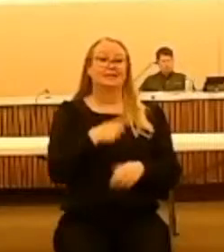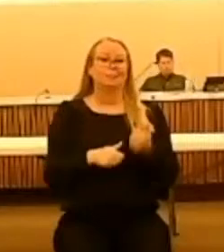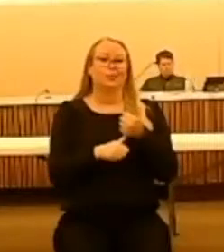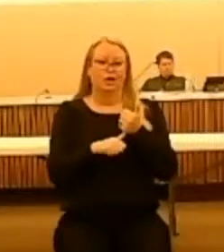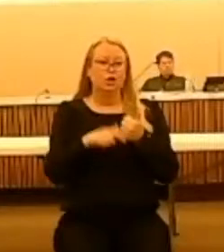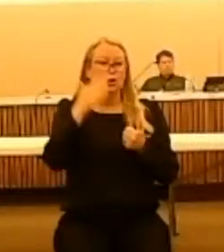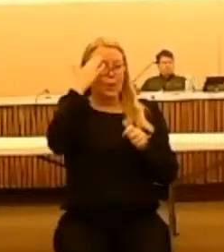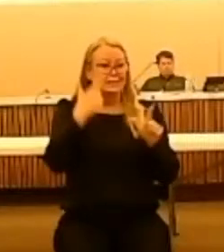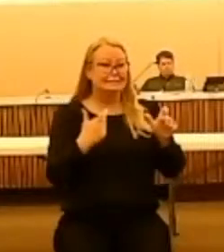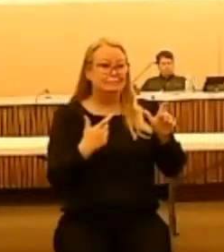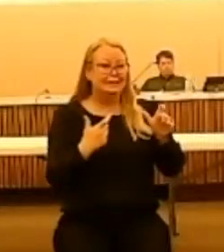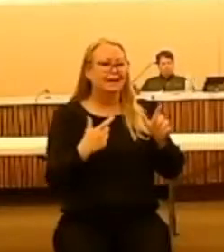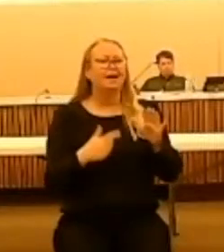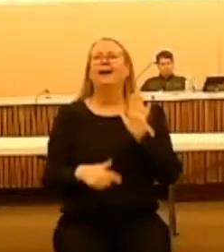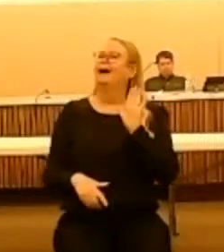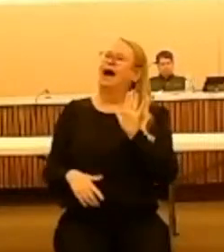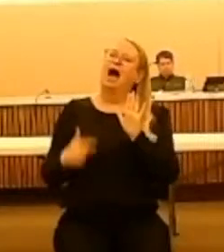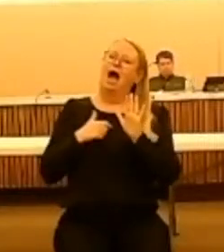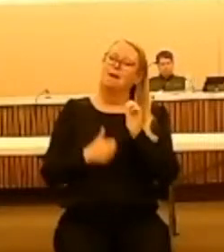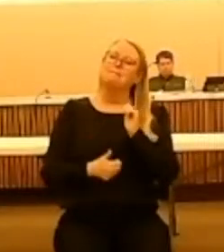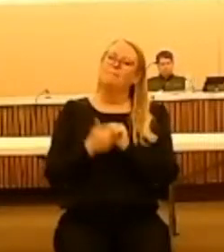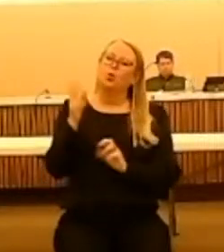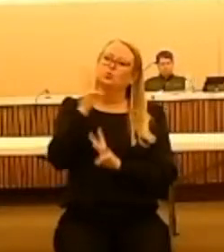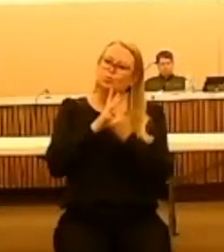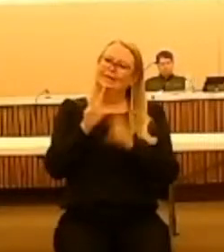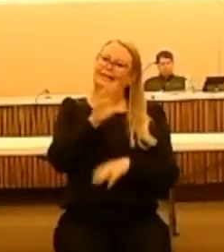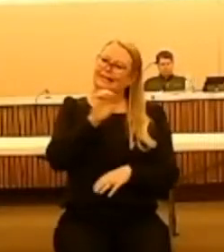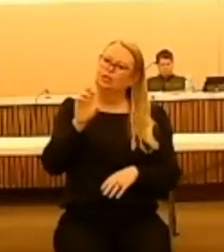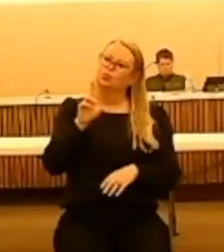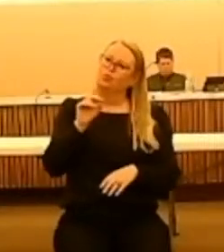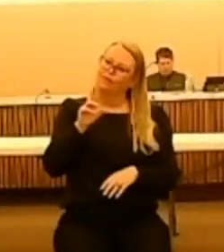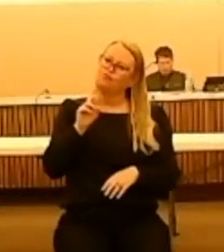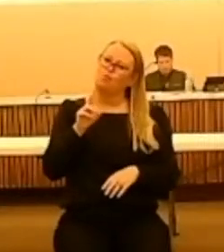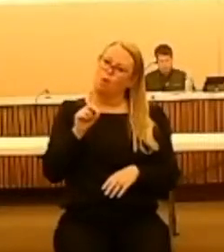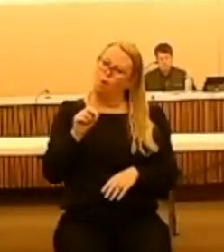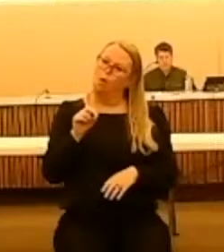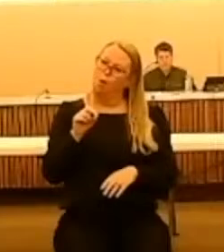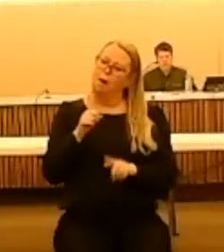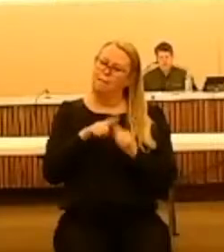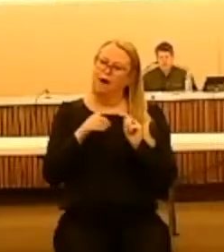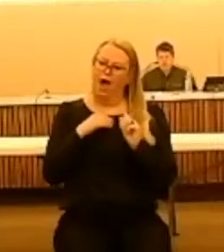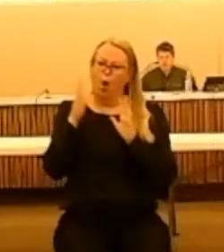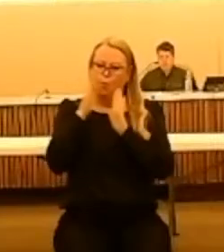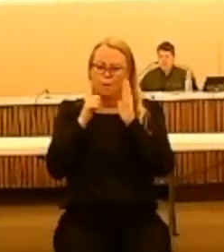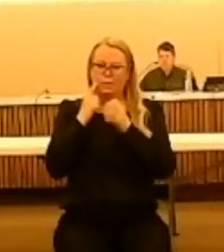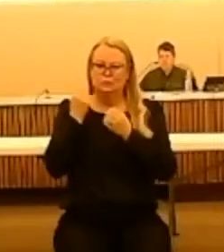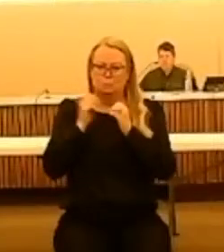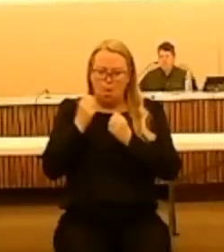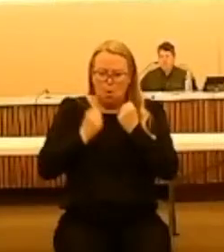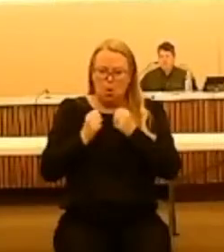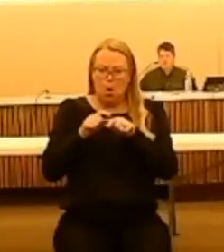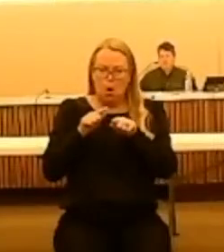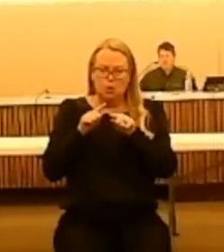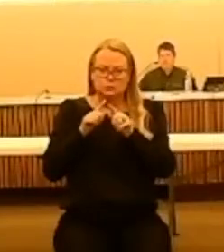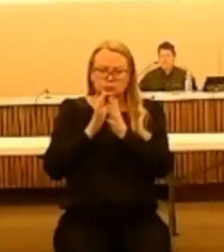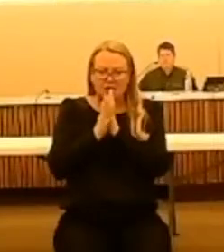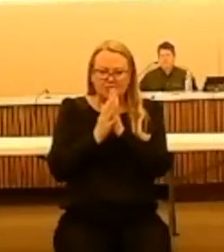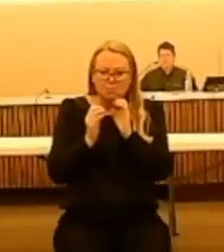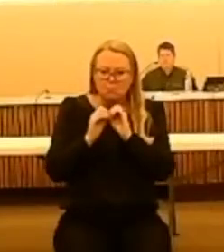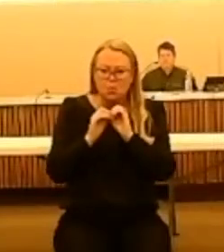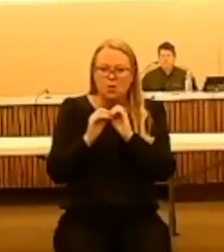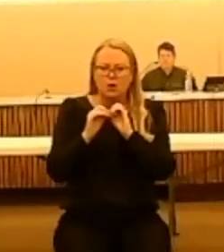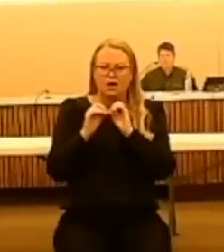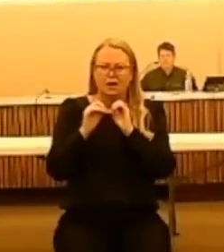We're mostly concerned about East River, but I was just asking in general with the increase in traffic there. Okay. Yeah, no, I'm